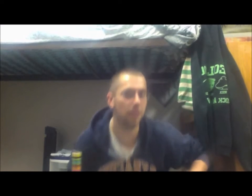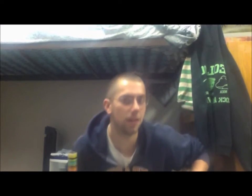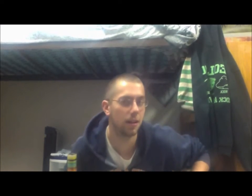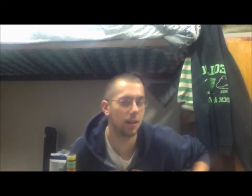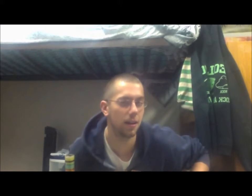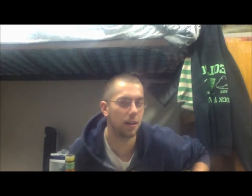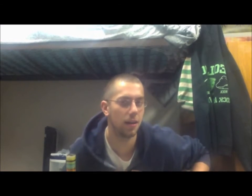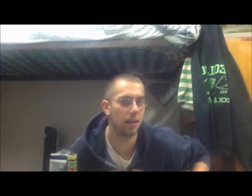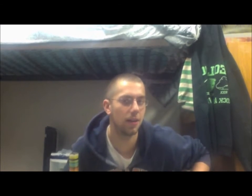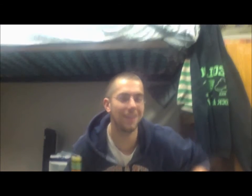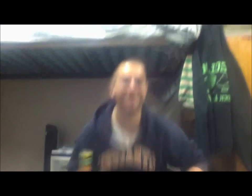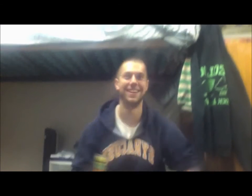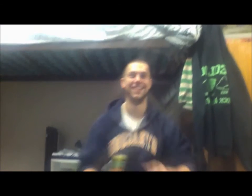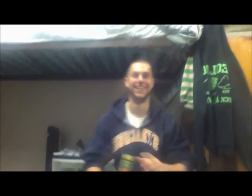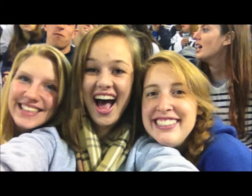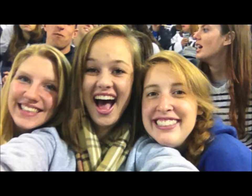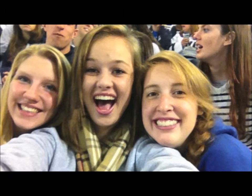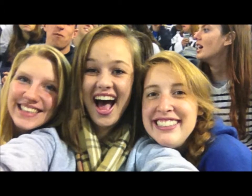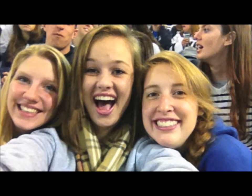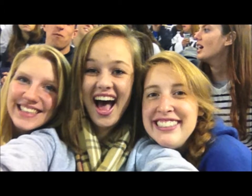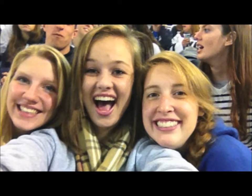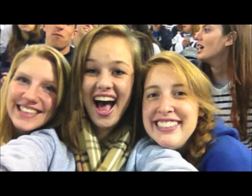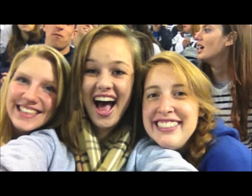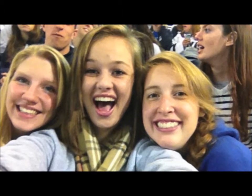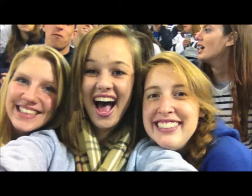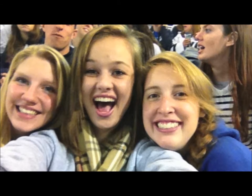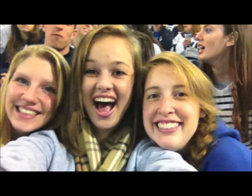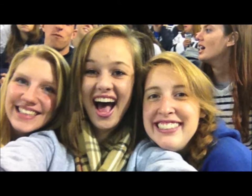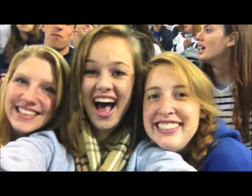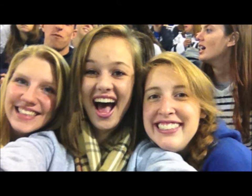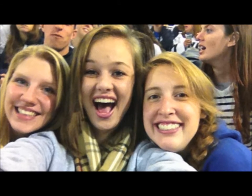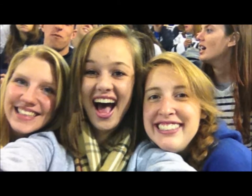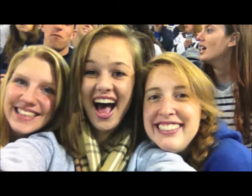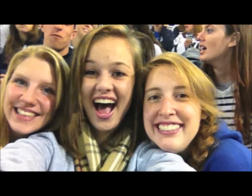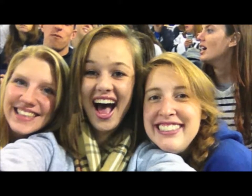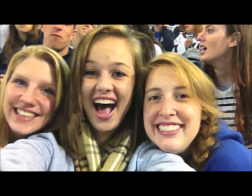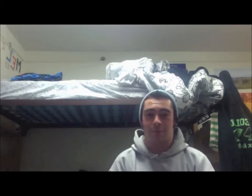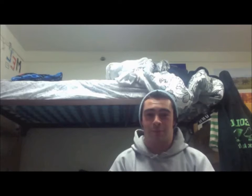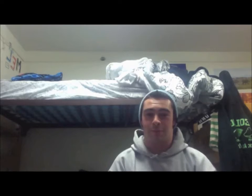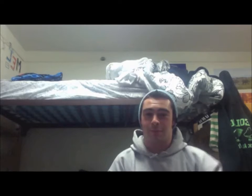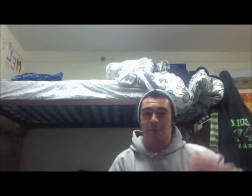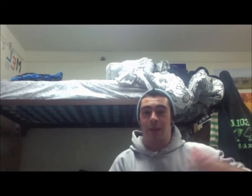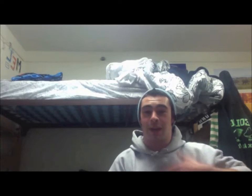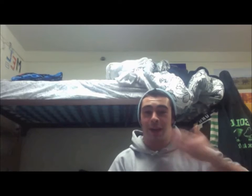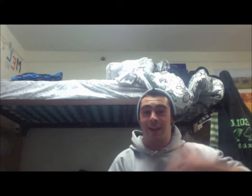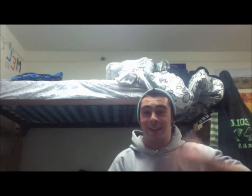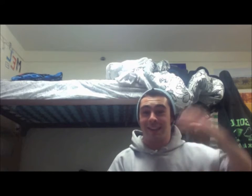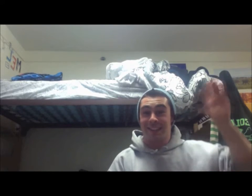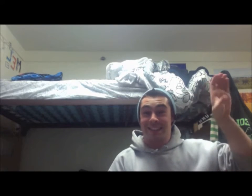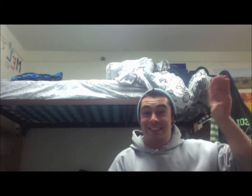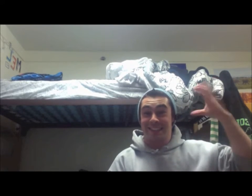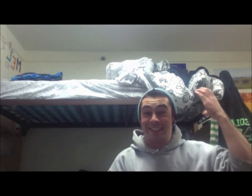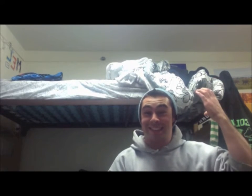We'll have lots of fun with Mr. Snowman. Until the other kid is knocking down.